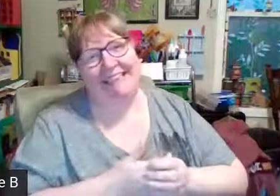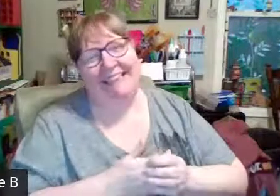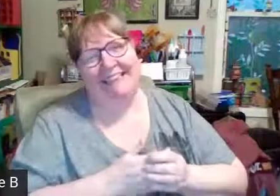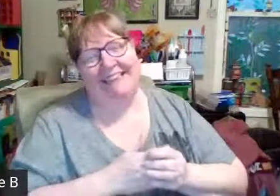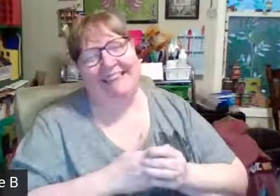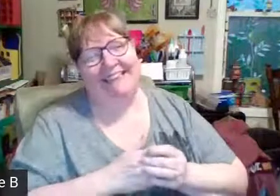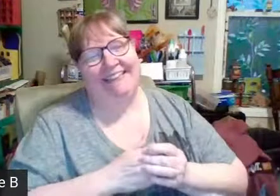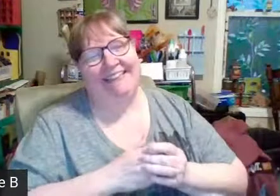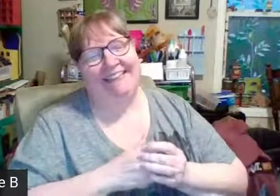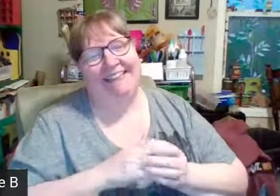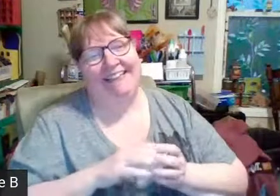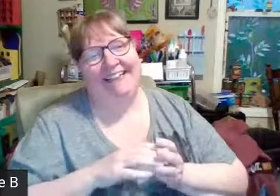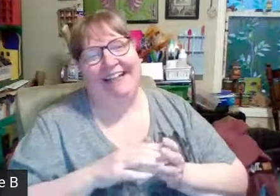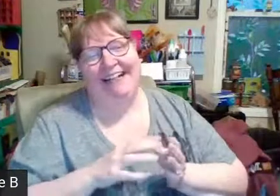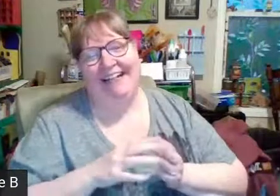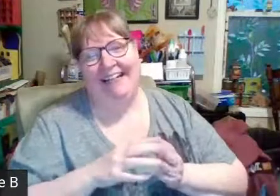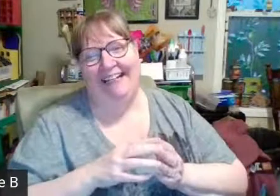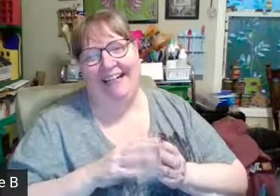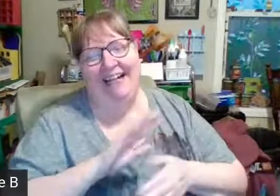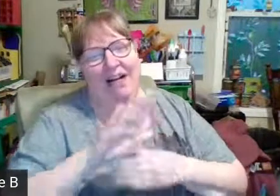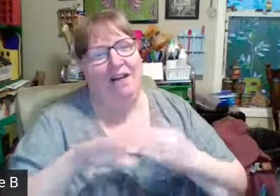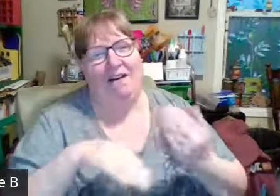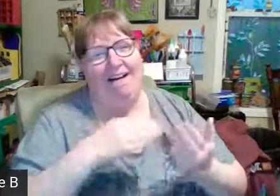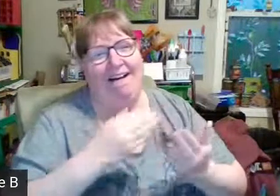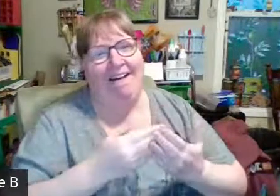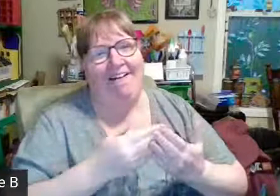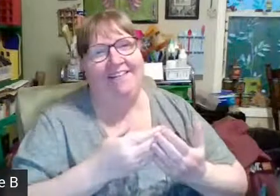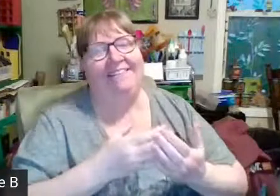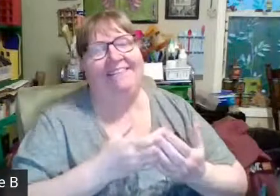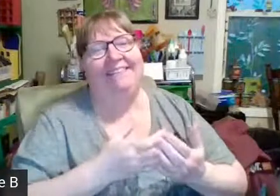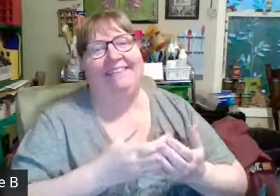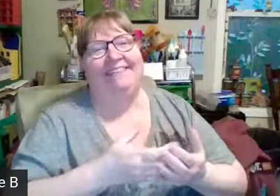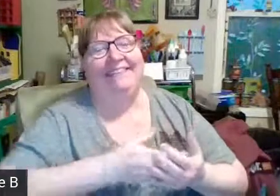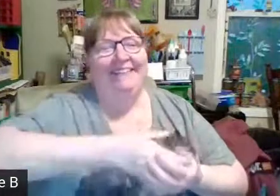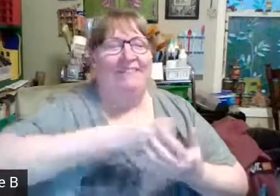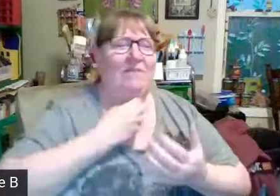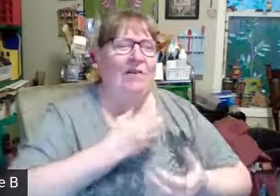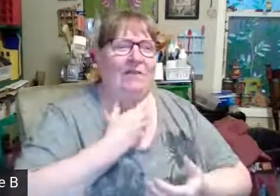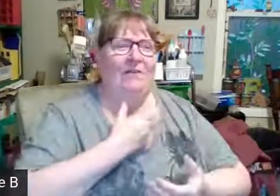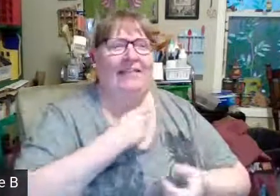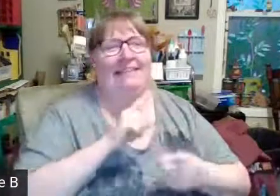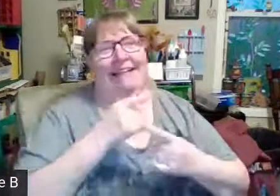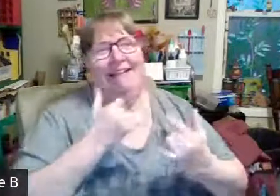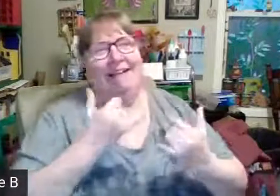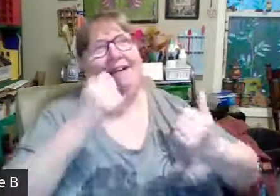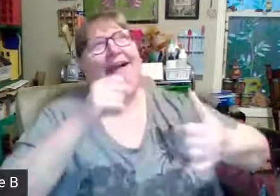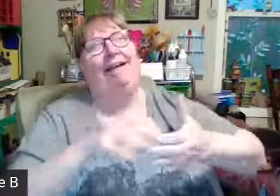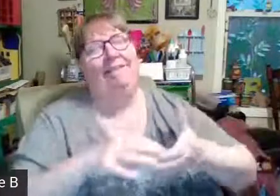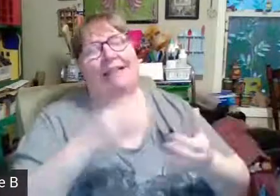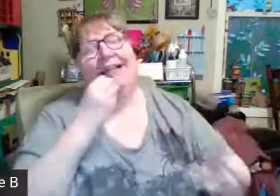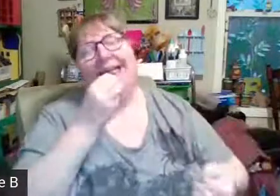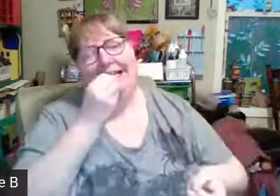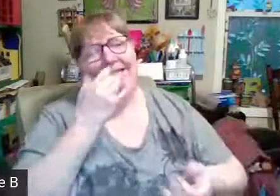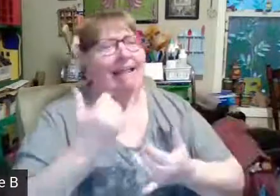skip lunch. I go running around the house going, I'm hungry. Oh my gosh, I'm so hungry. When do I get to eat? Can I eat soon? I'm so